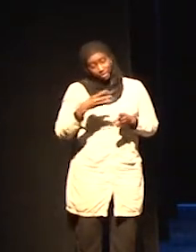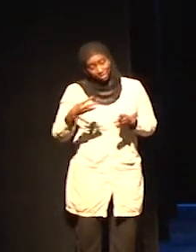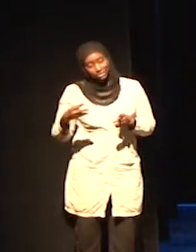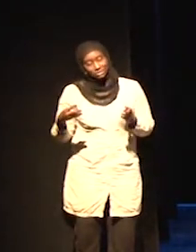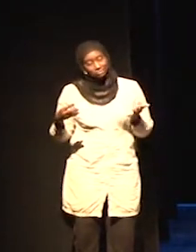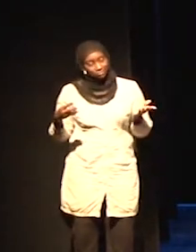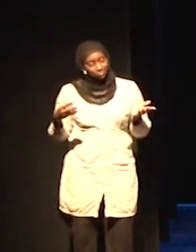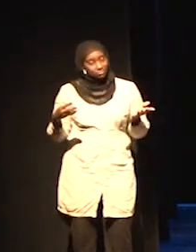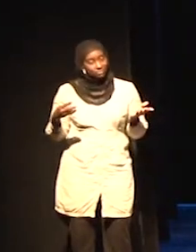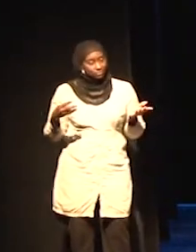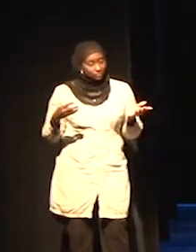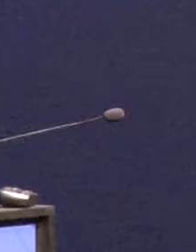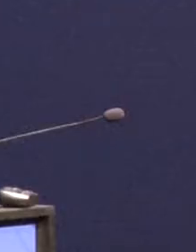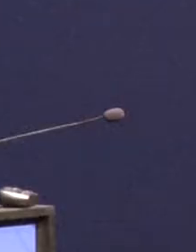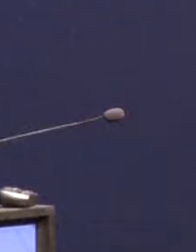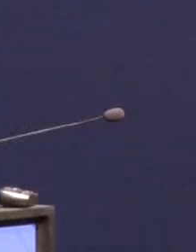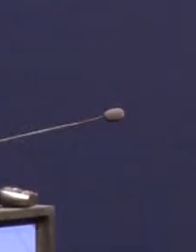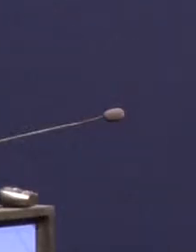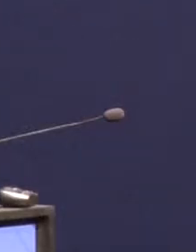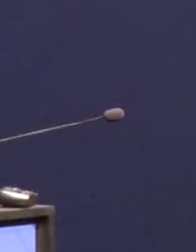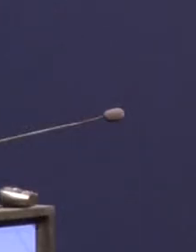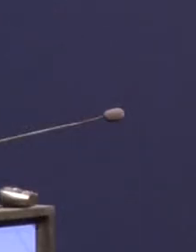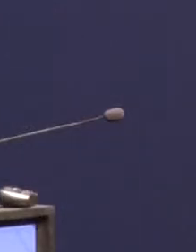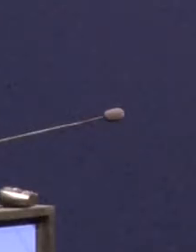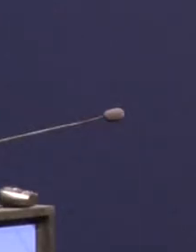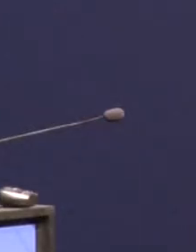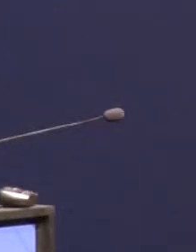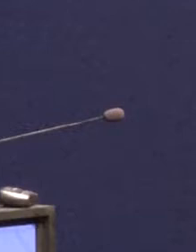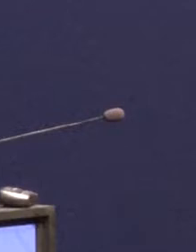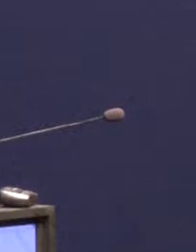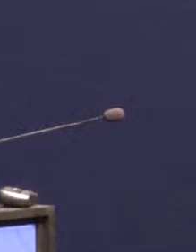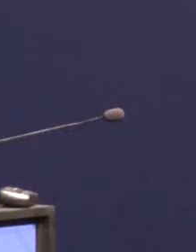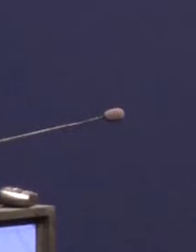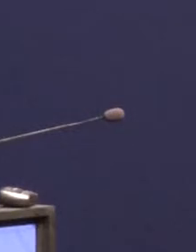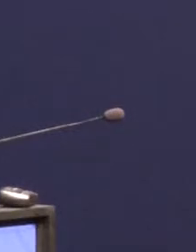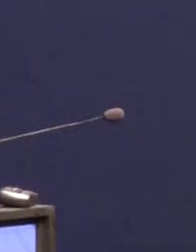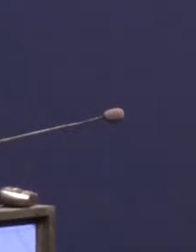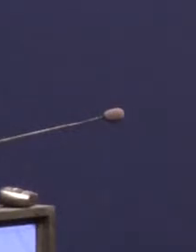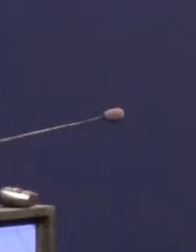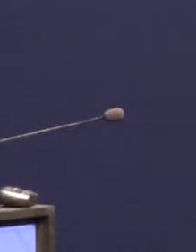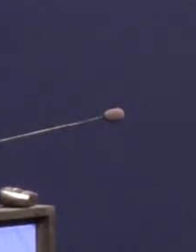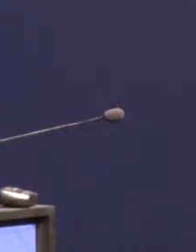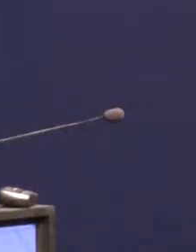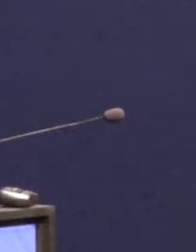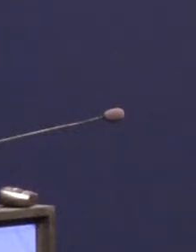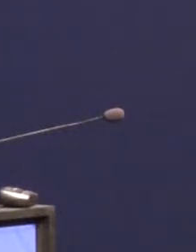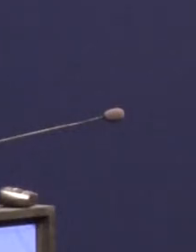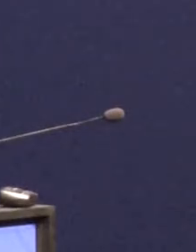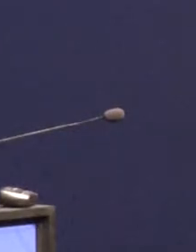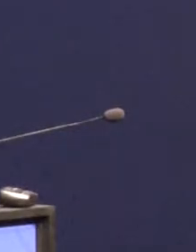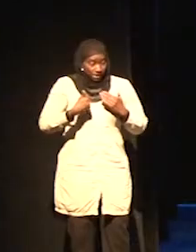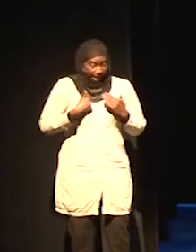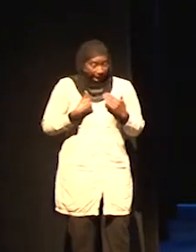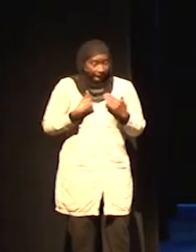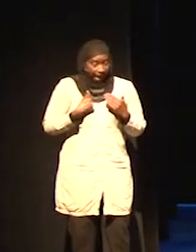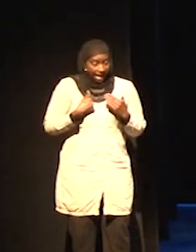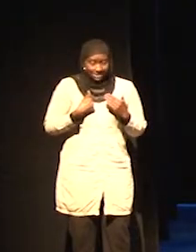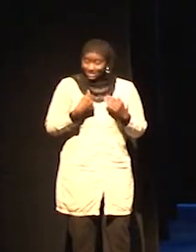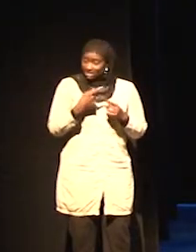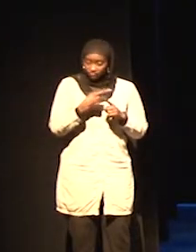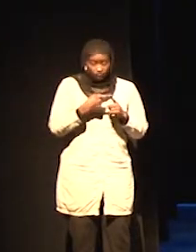If you count the contribution of their children, the first generation children, that number doubles.